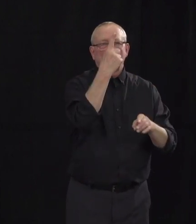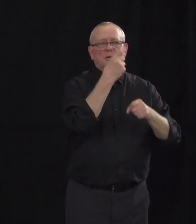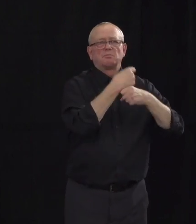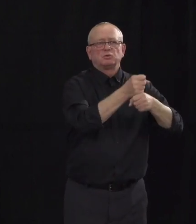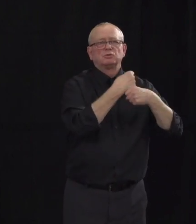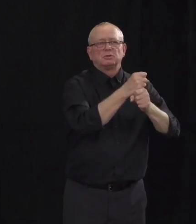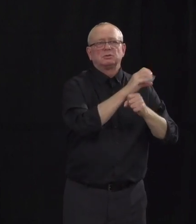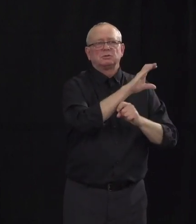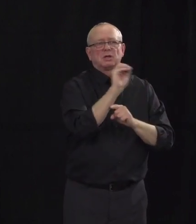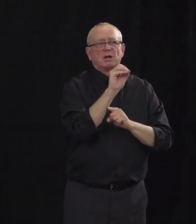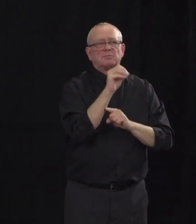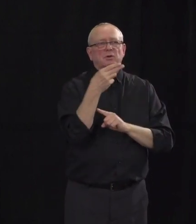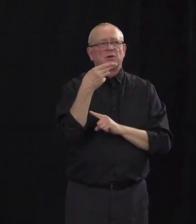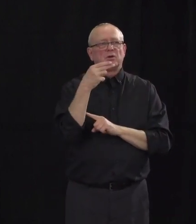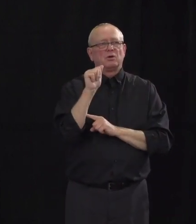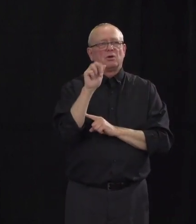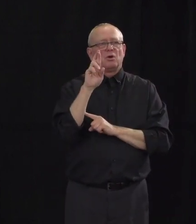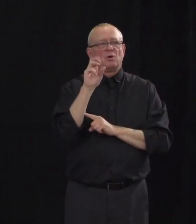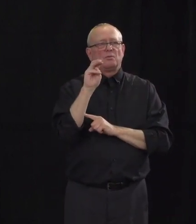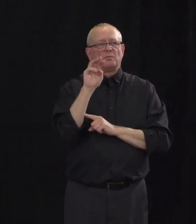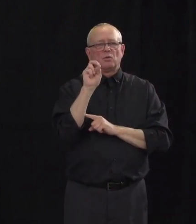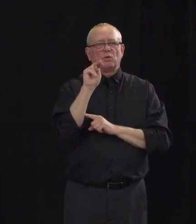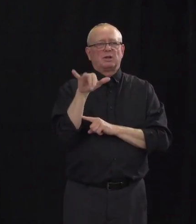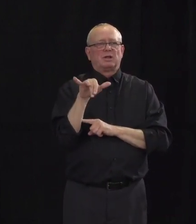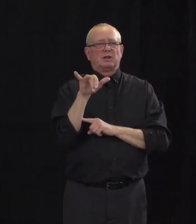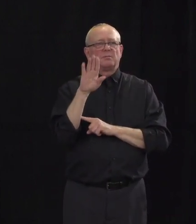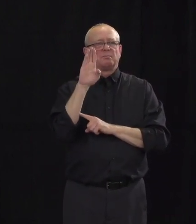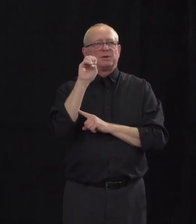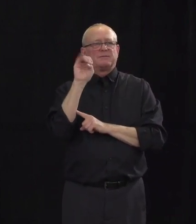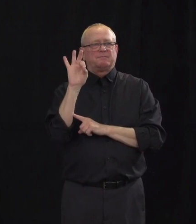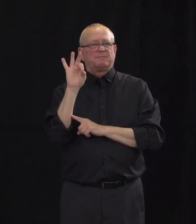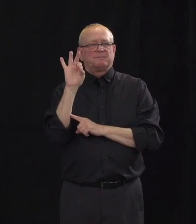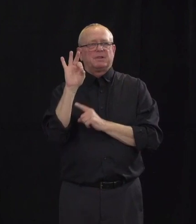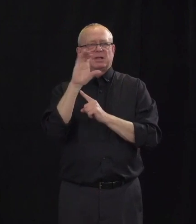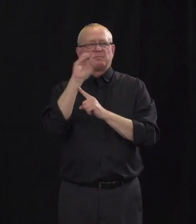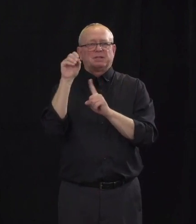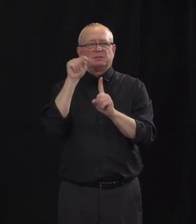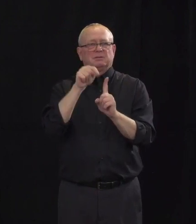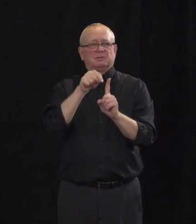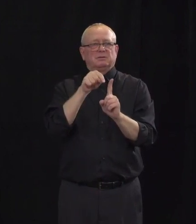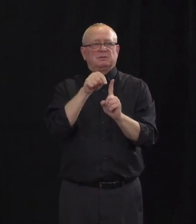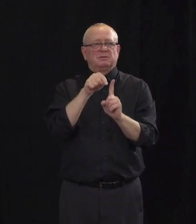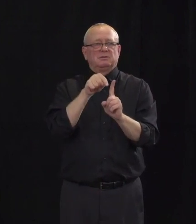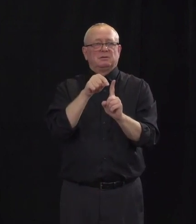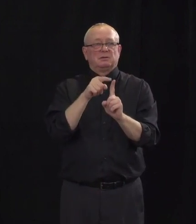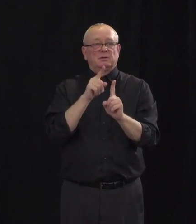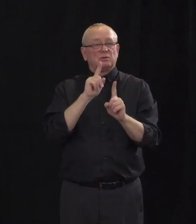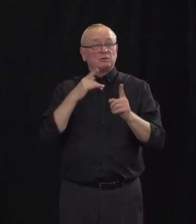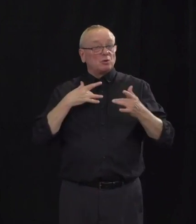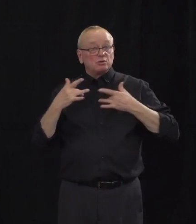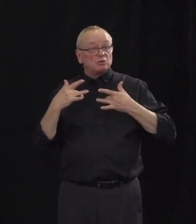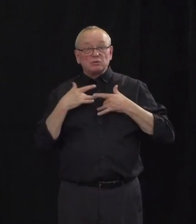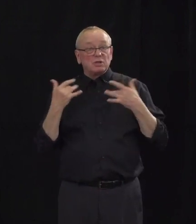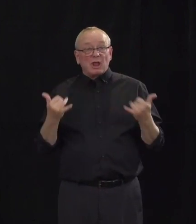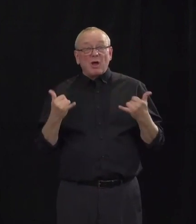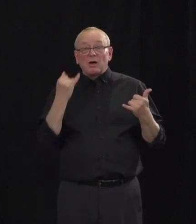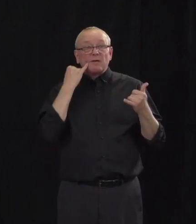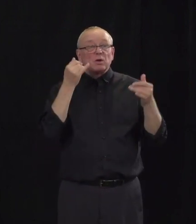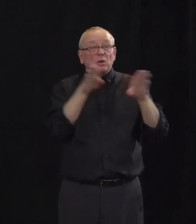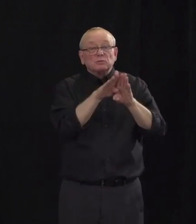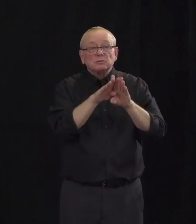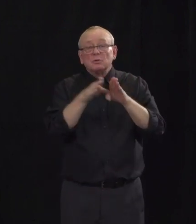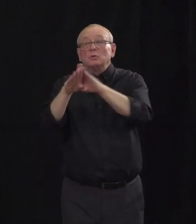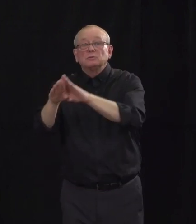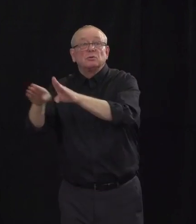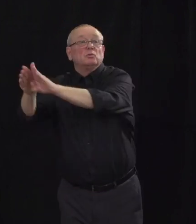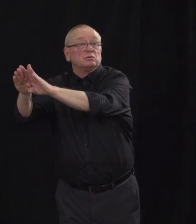and should consumers who consume beef be concerned as well? So I am aware that there was one case in a worker at